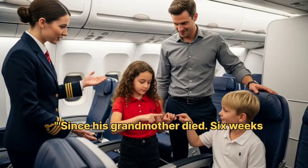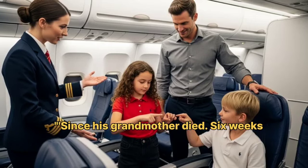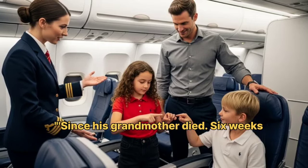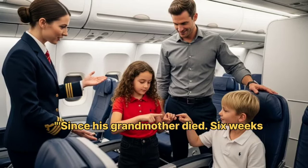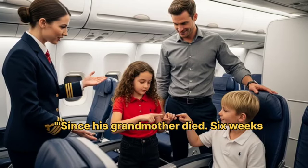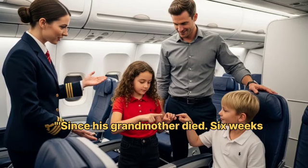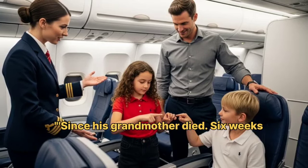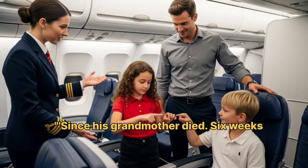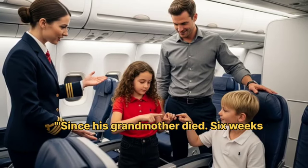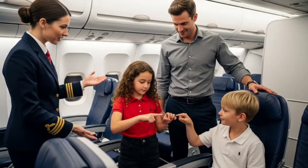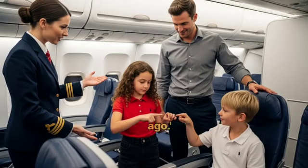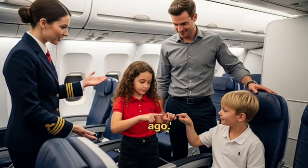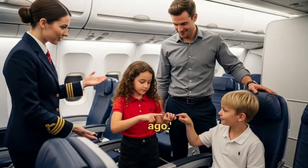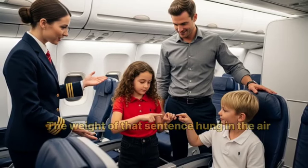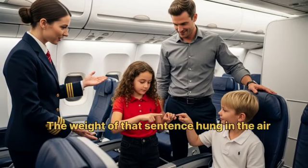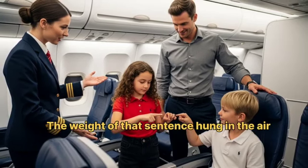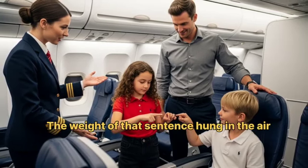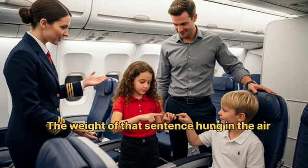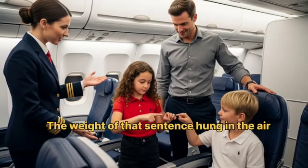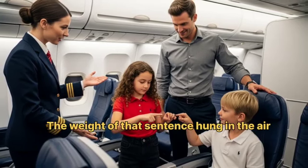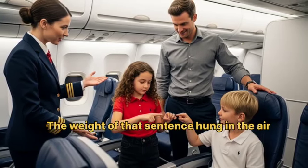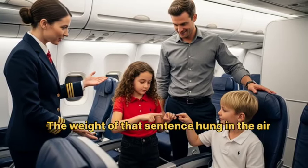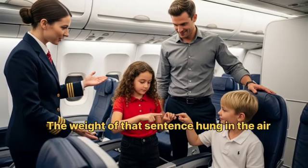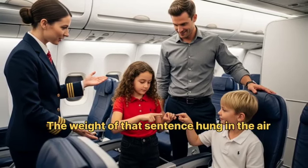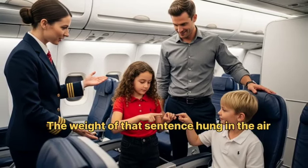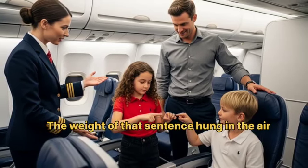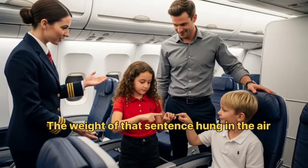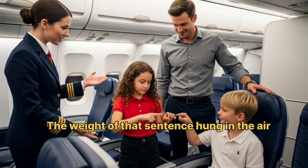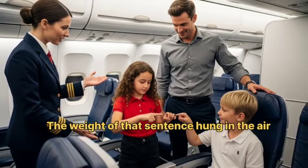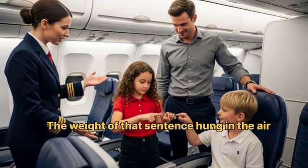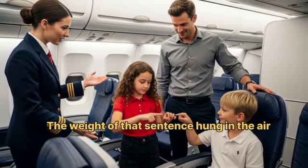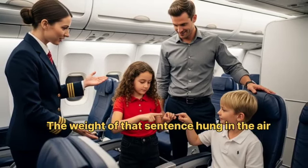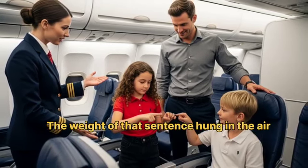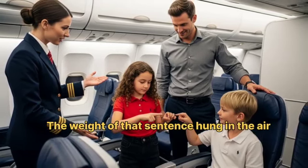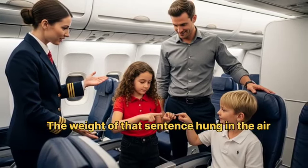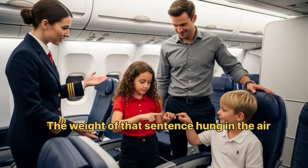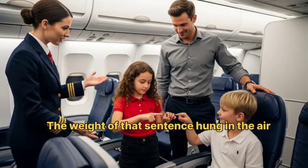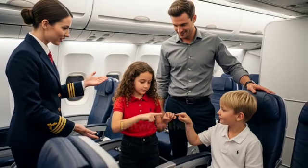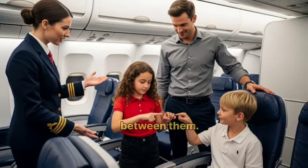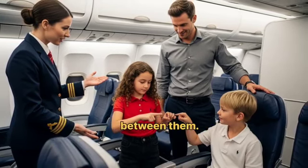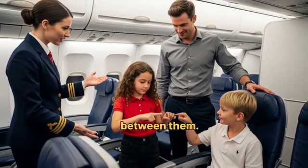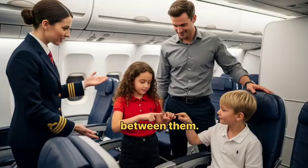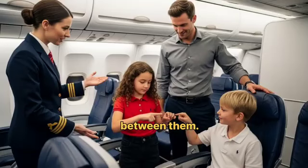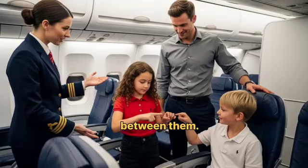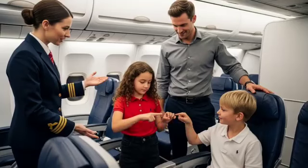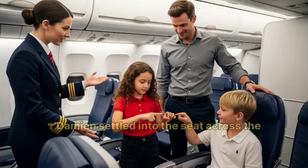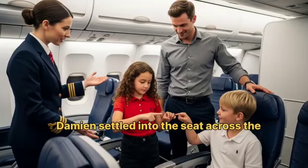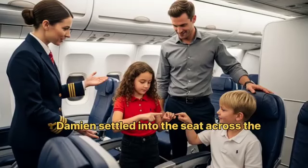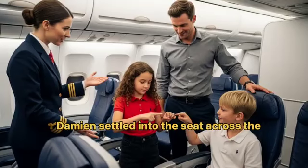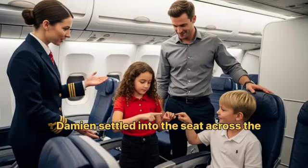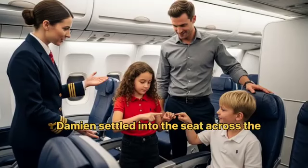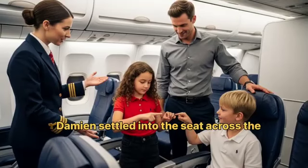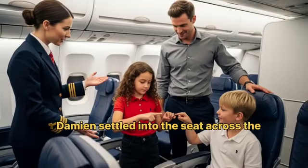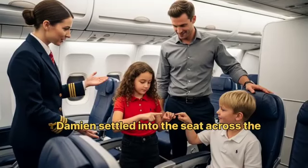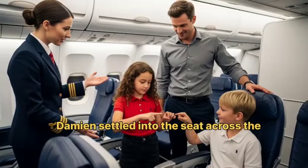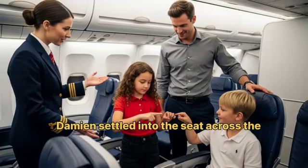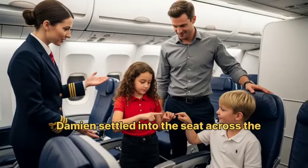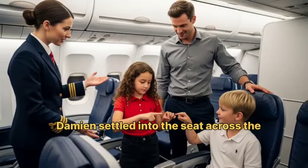6 weeks ago." The weight of that sentence hung in the air between them. Damien settled into the seat across the